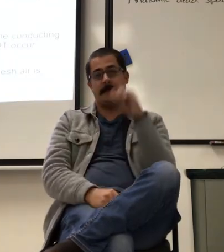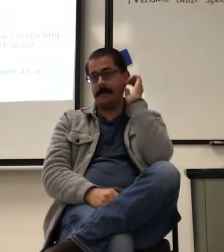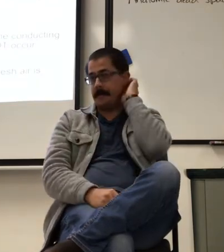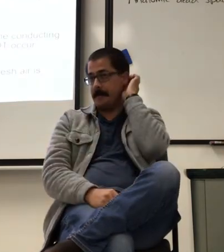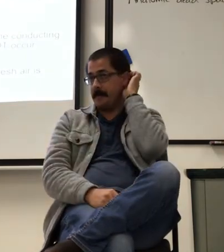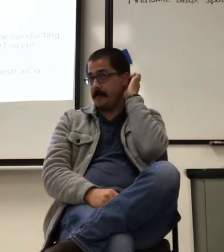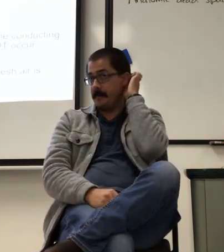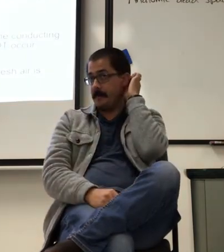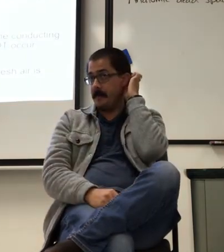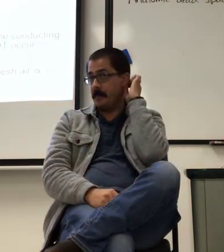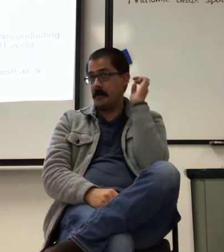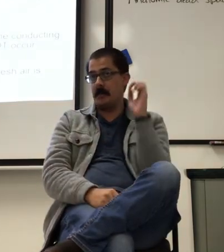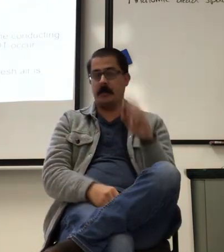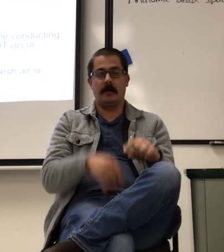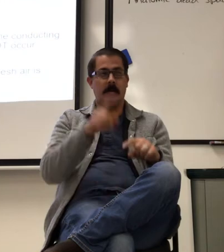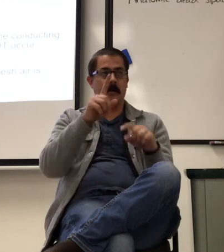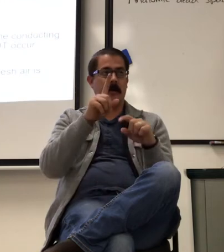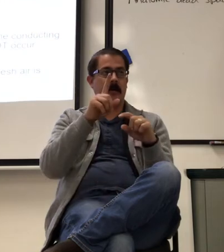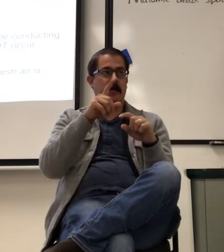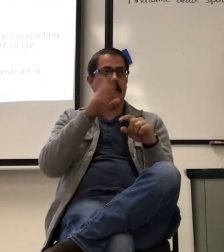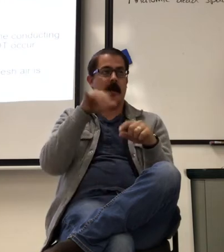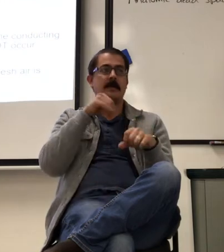Not available for gas exchange.